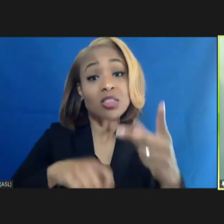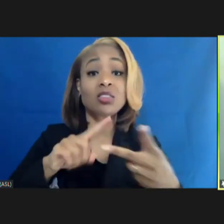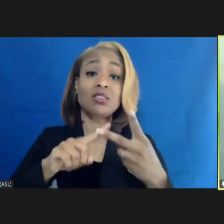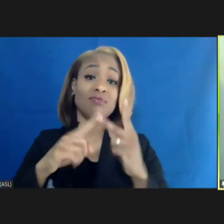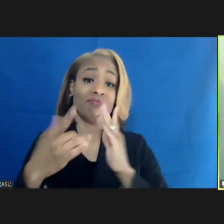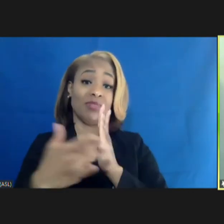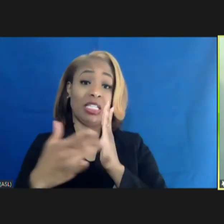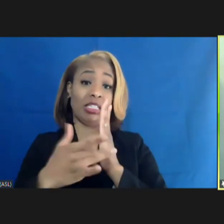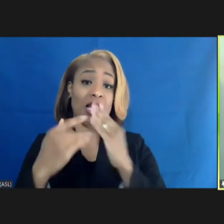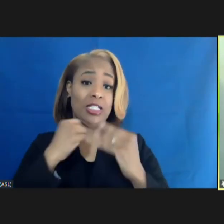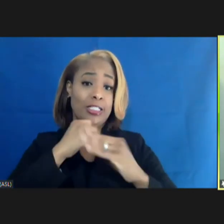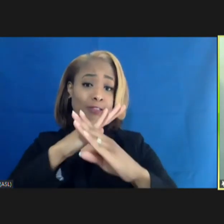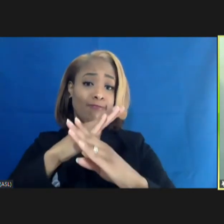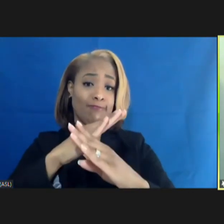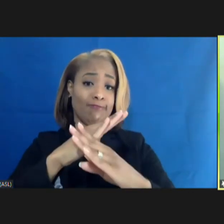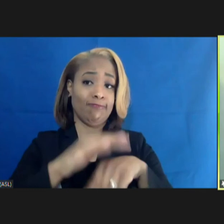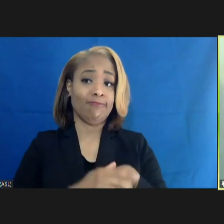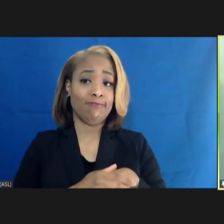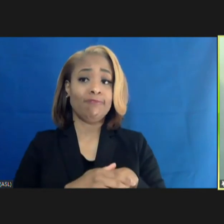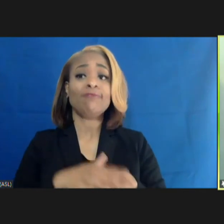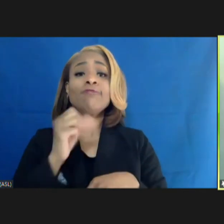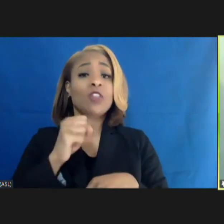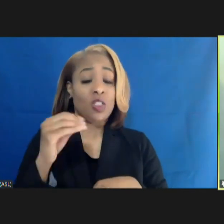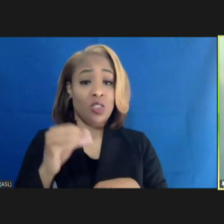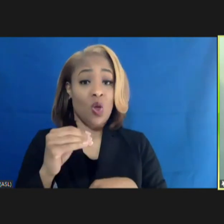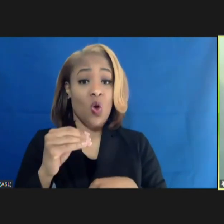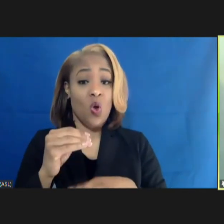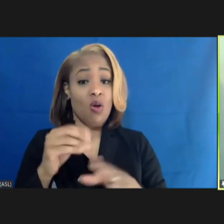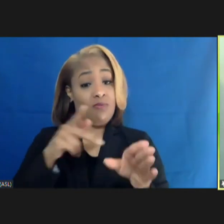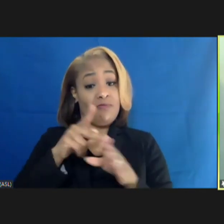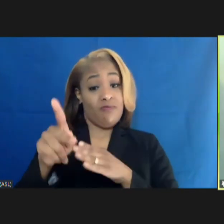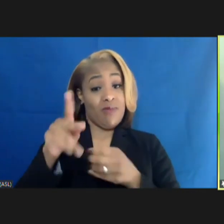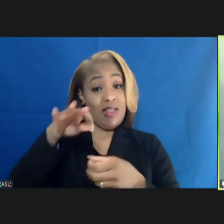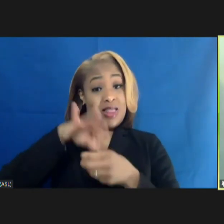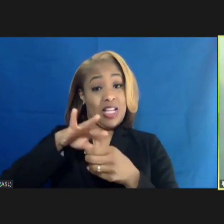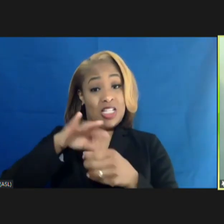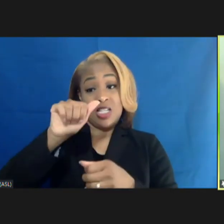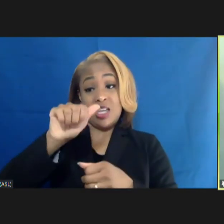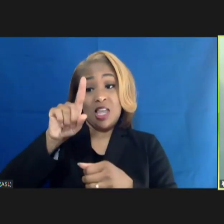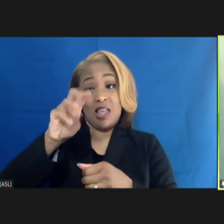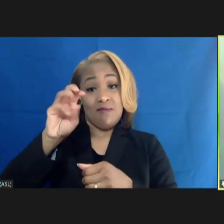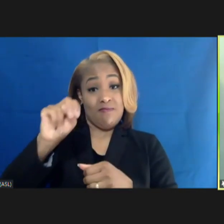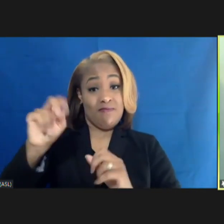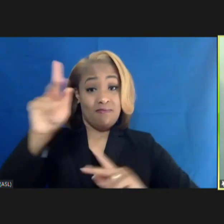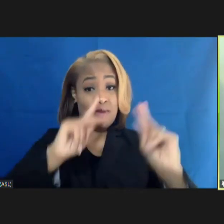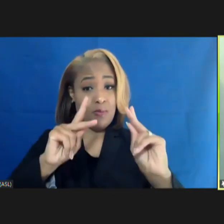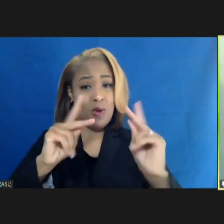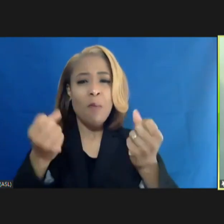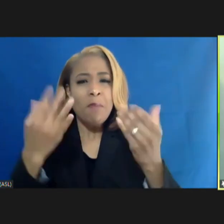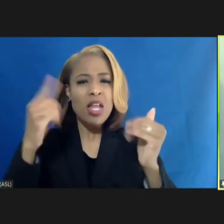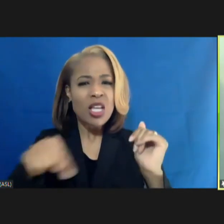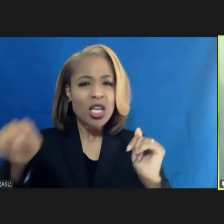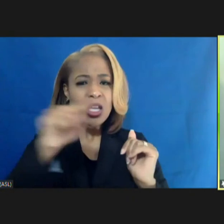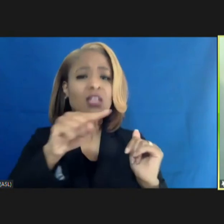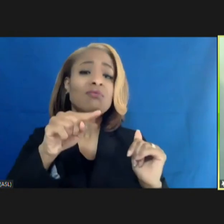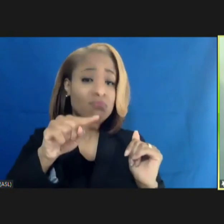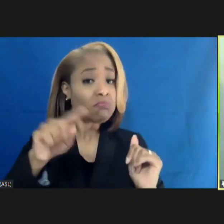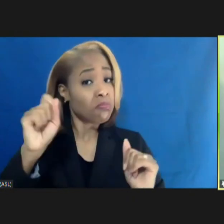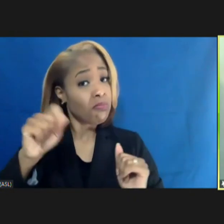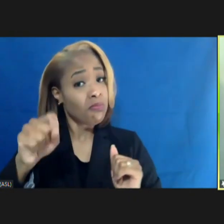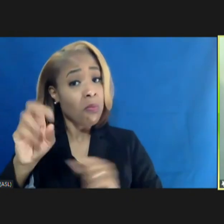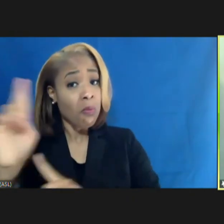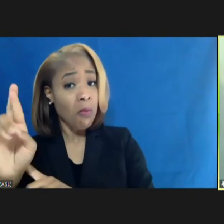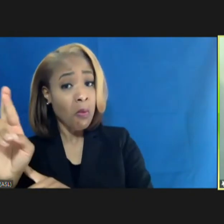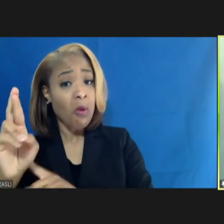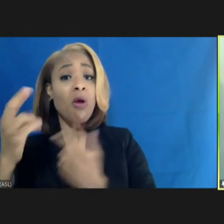barriers. In short, professional election administrators, many of whom are Republicans, have